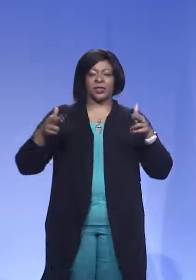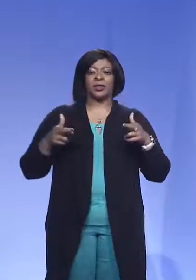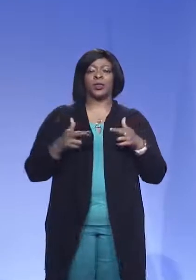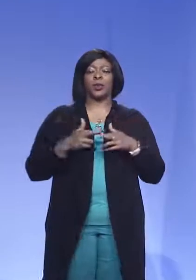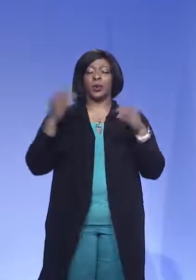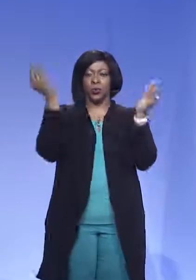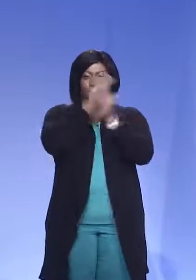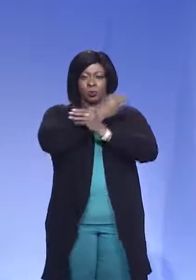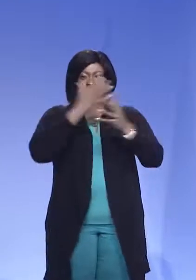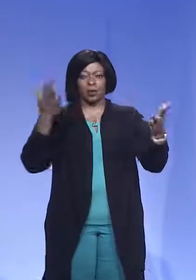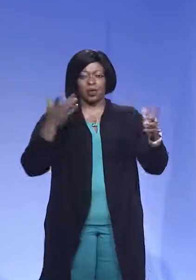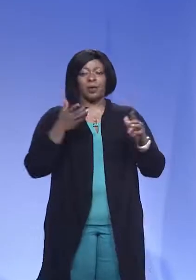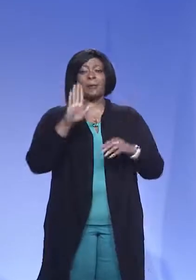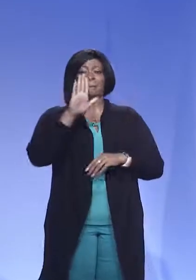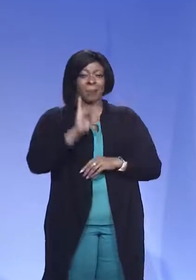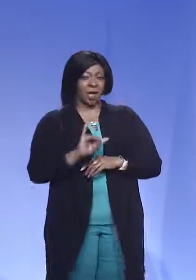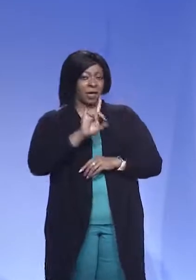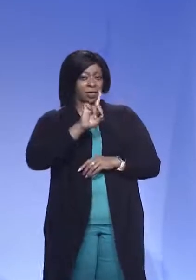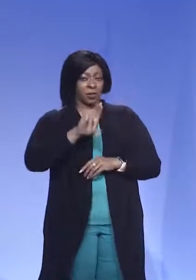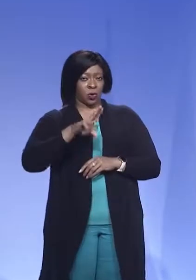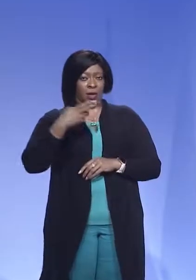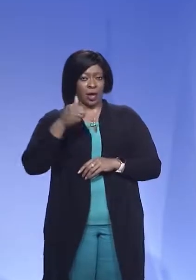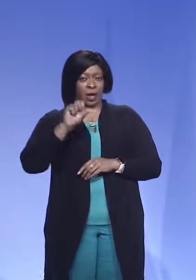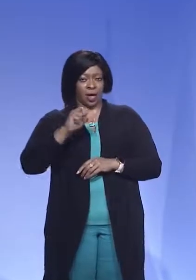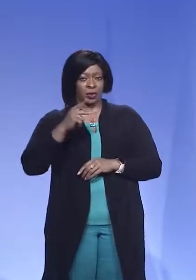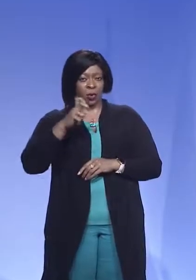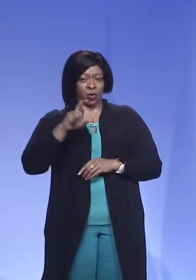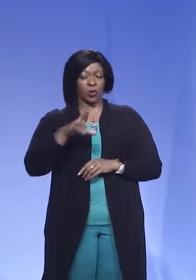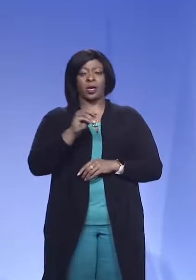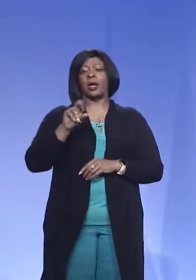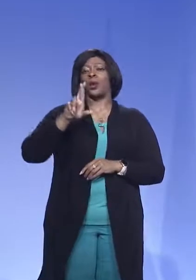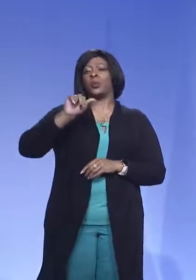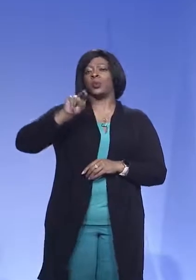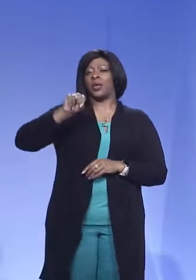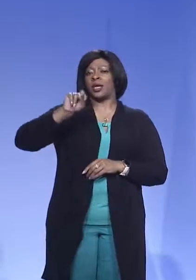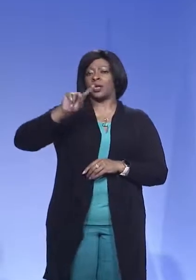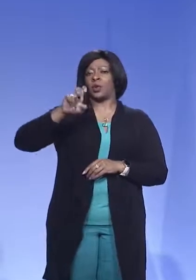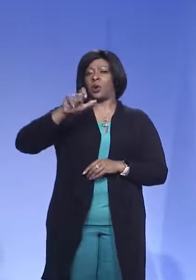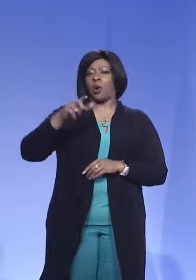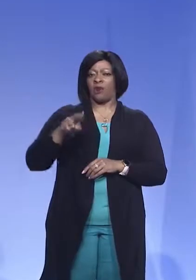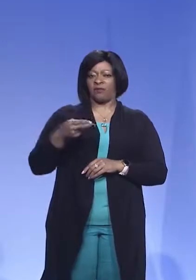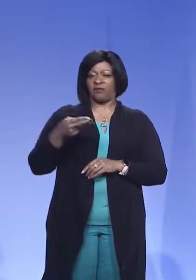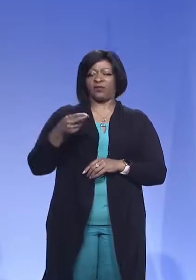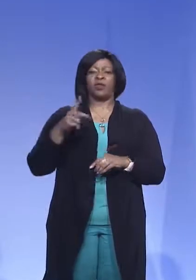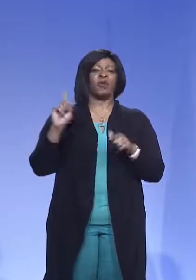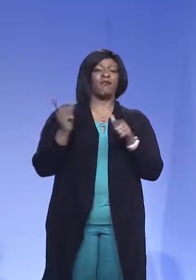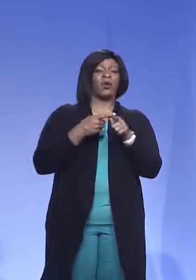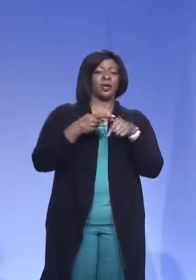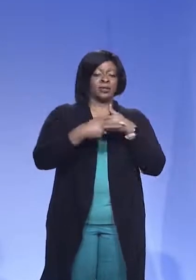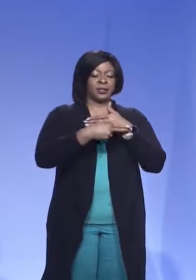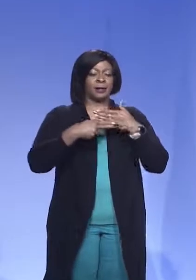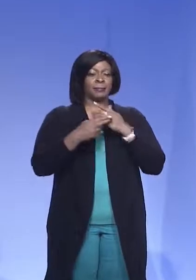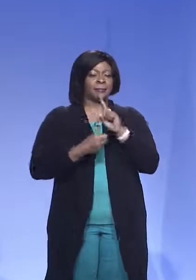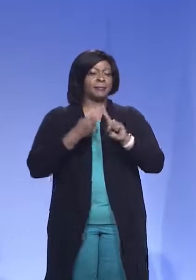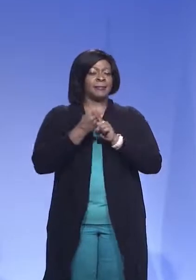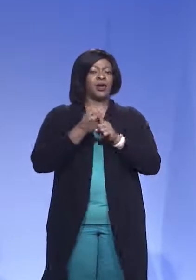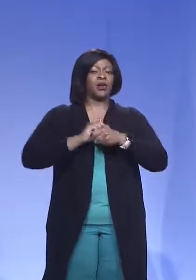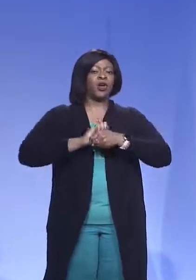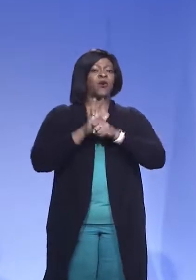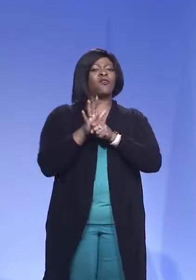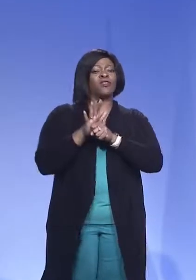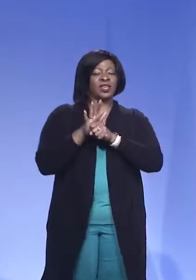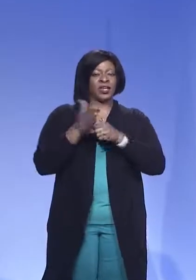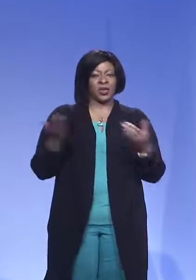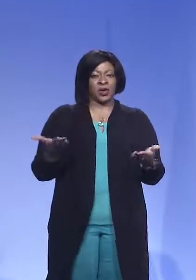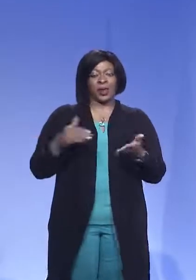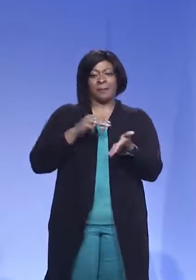briefed by Dr. Haushalter and Dr. Randolph on what were then the first diagnosed cases of COVID-19 in